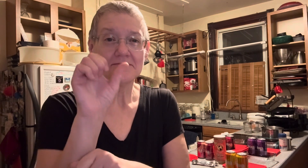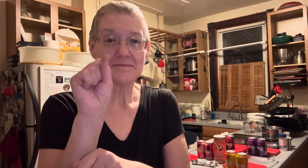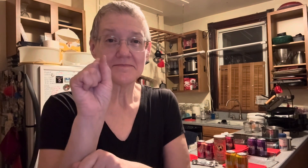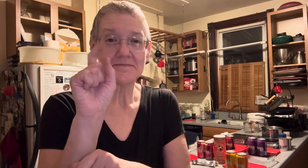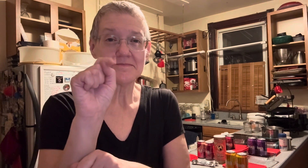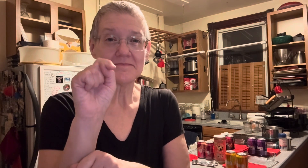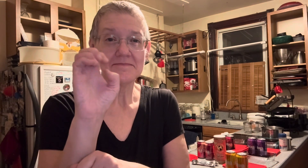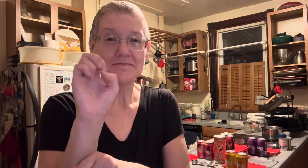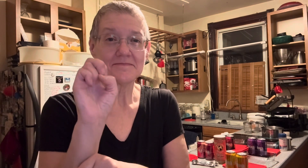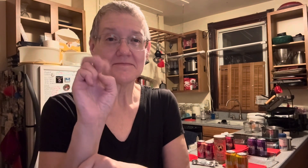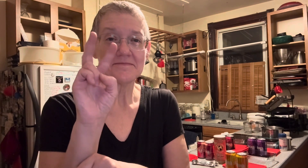soda.